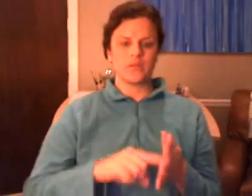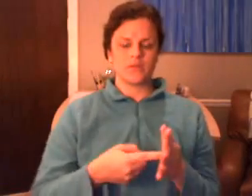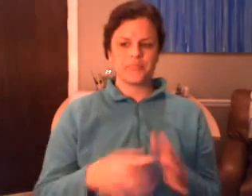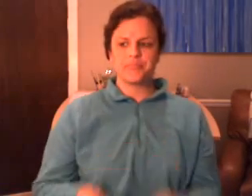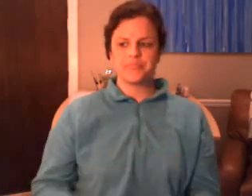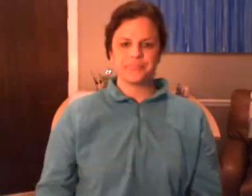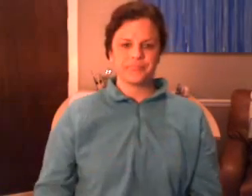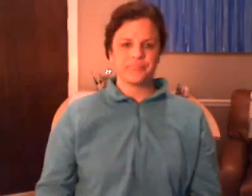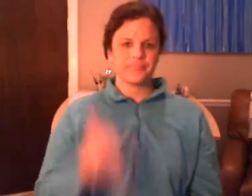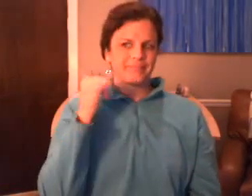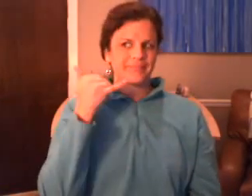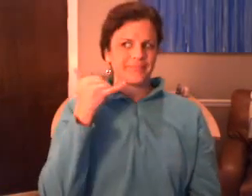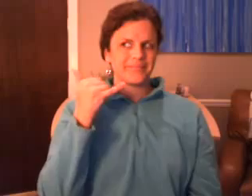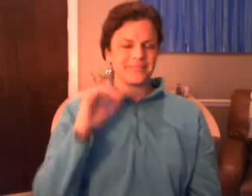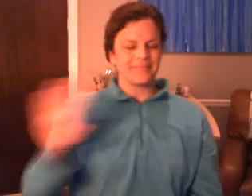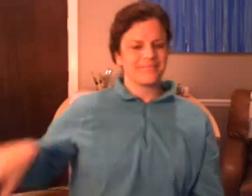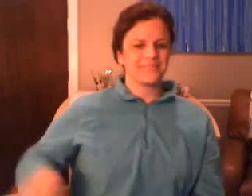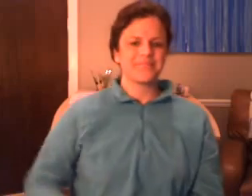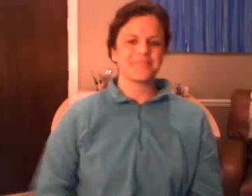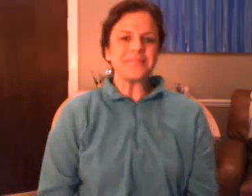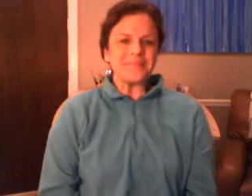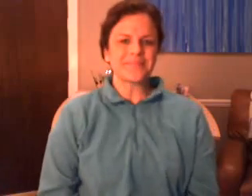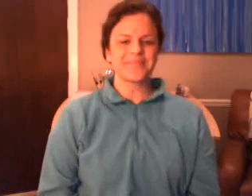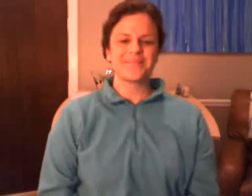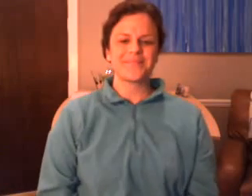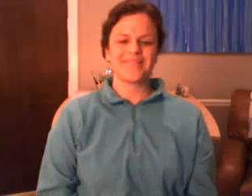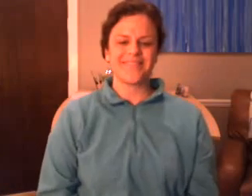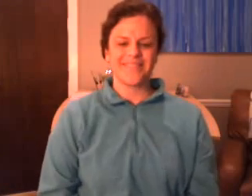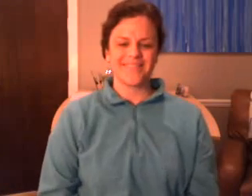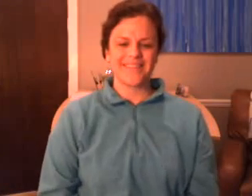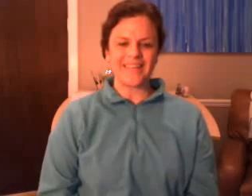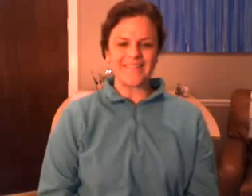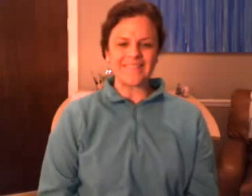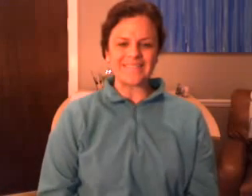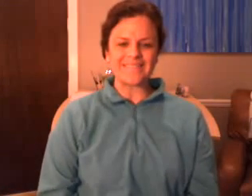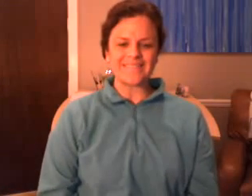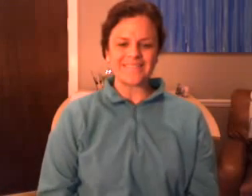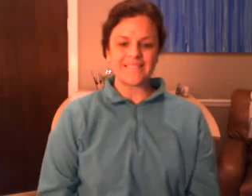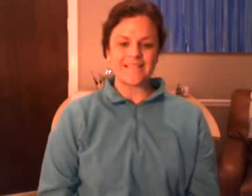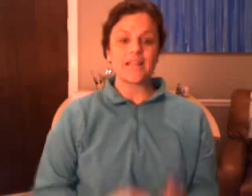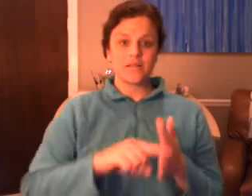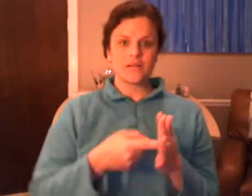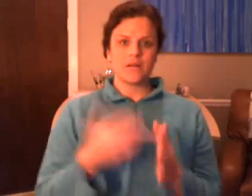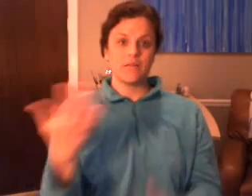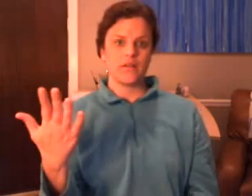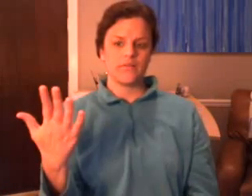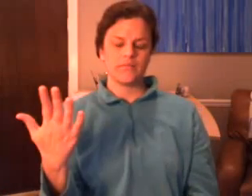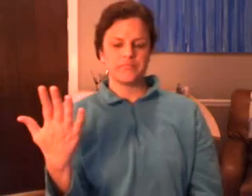ignore the phone because you're more important. Okay, let's start at the 5. So we start at the